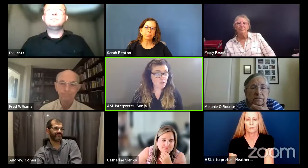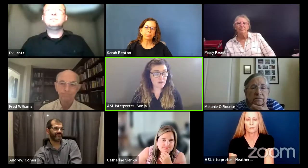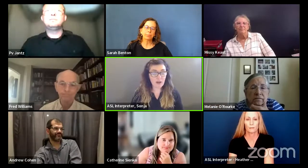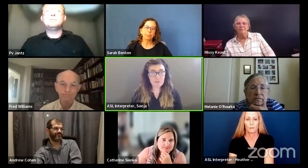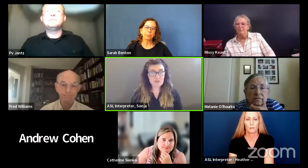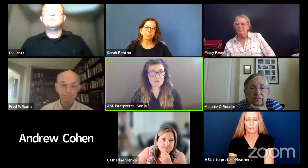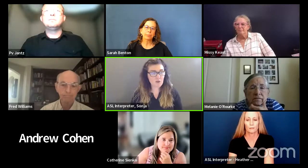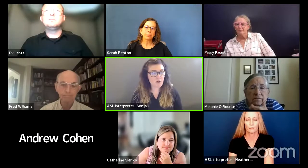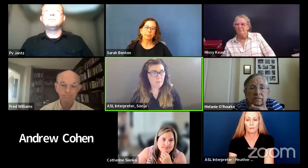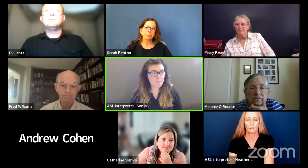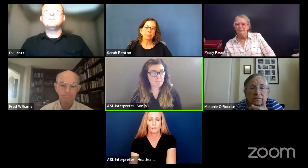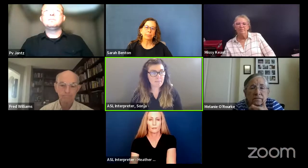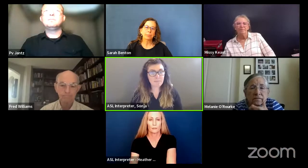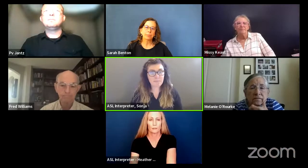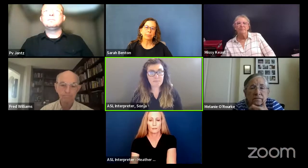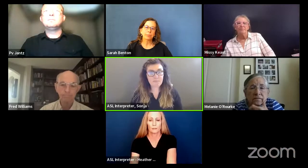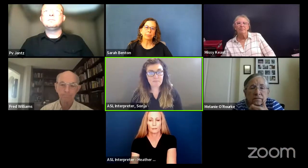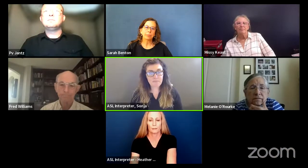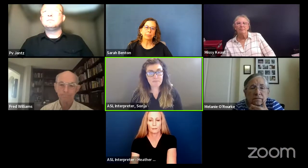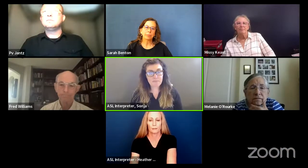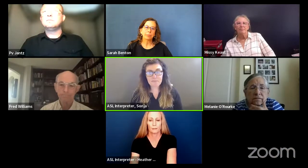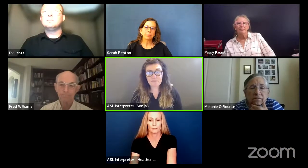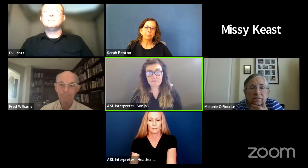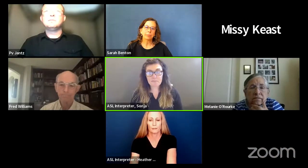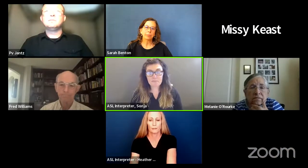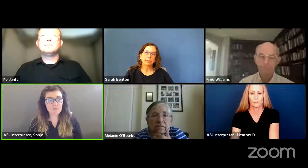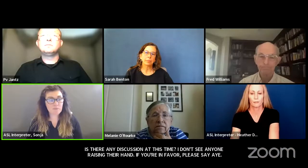Anyone, no one in opposition? Okay.